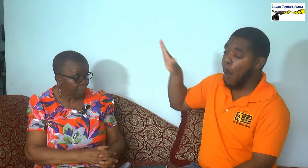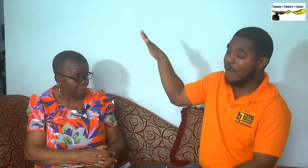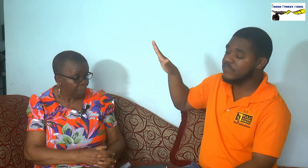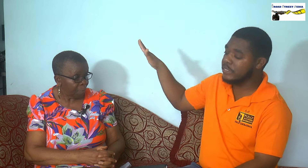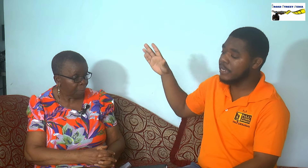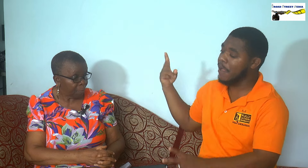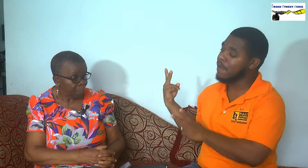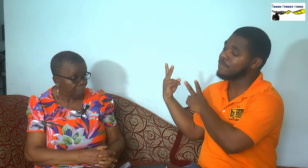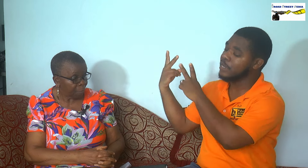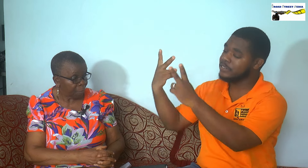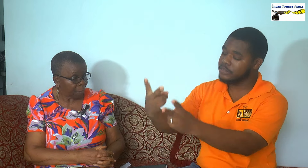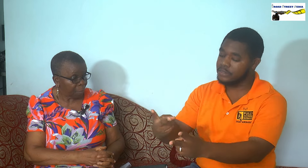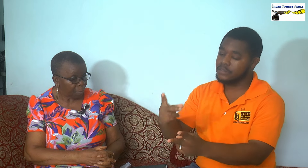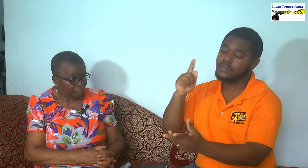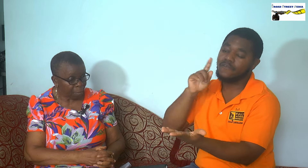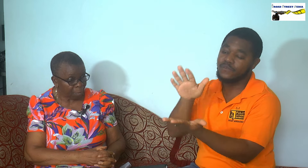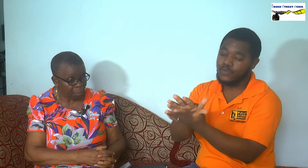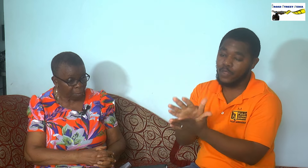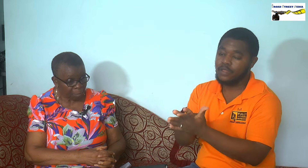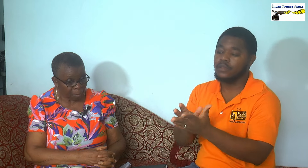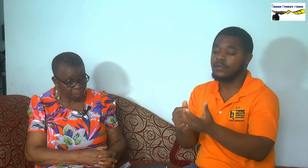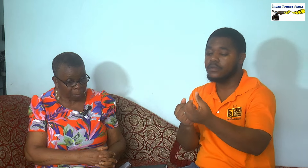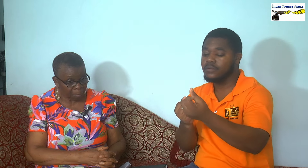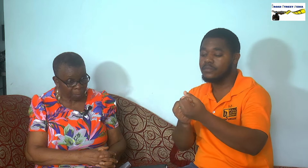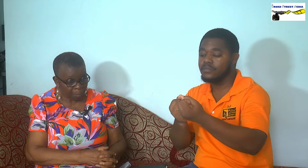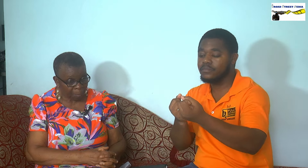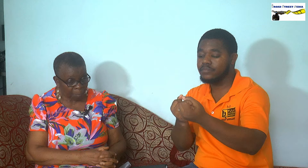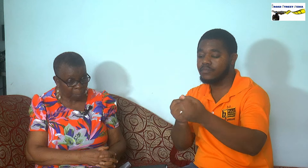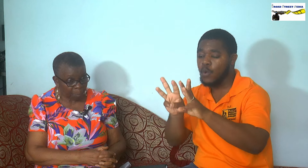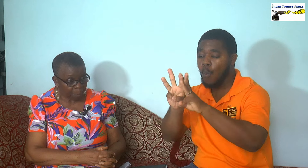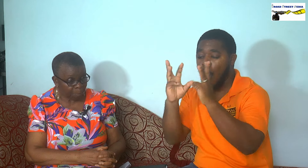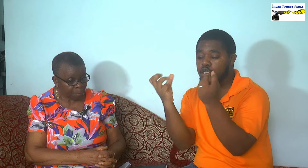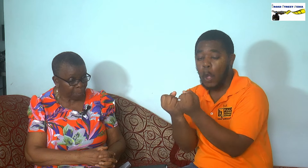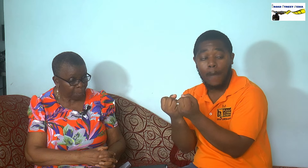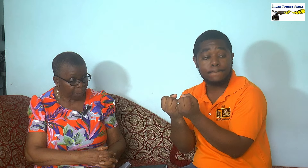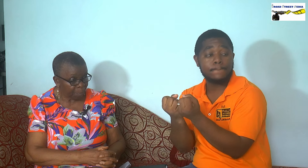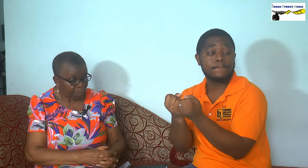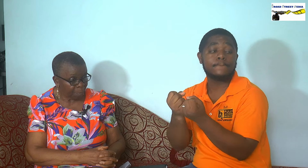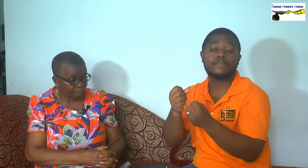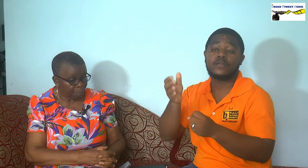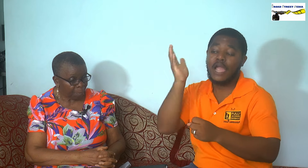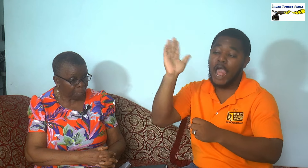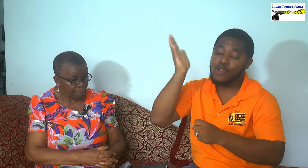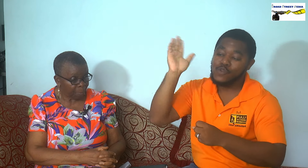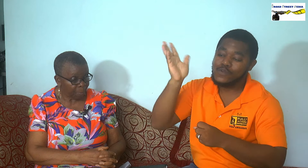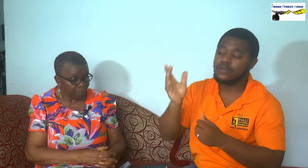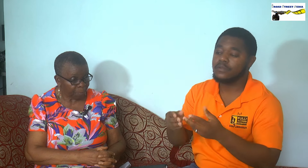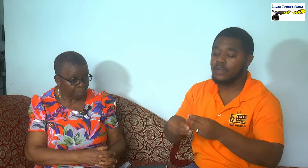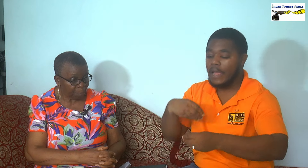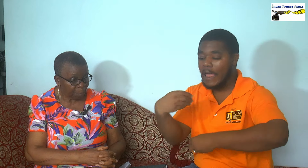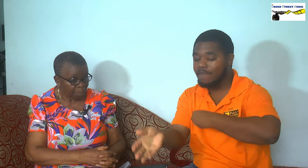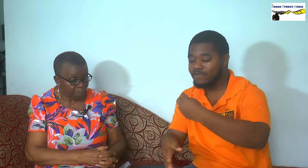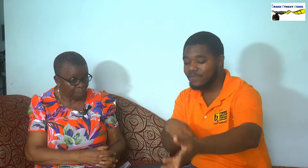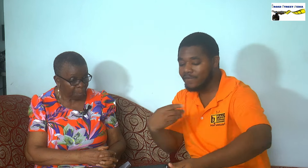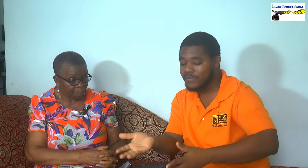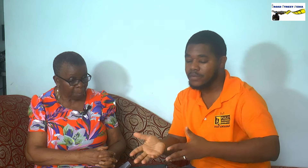And we have visitors from overseas. They came to the school for the deaf. They attended workshops. They gave speeches.